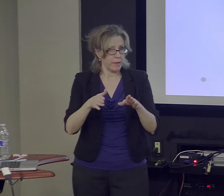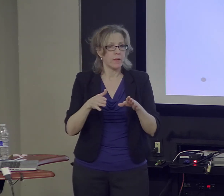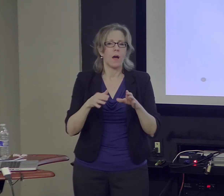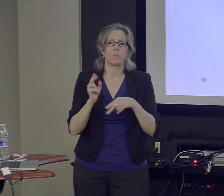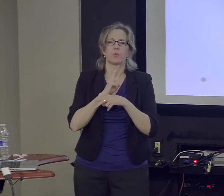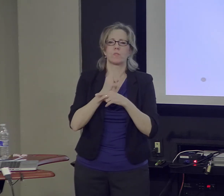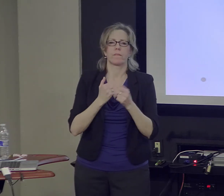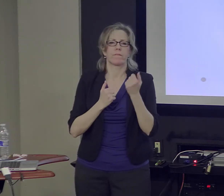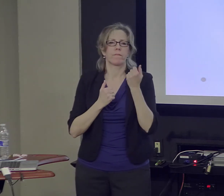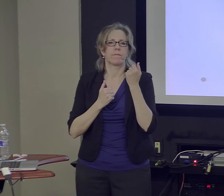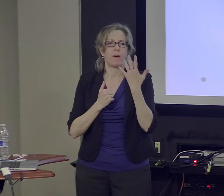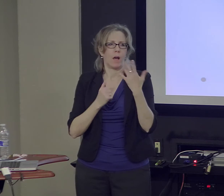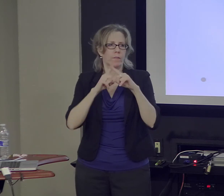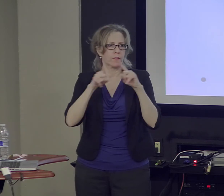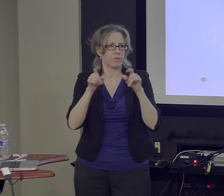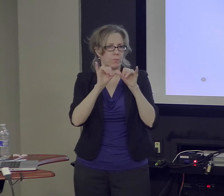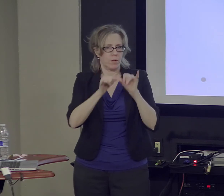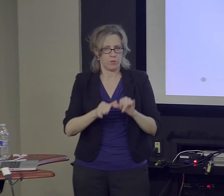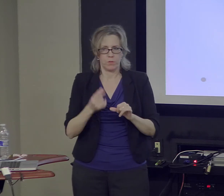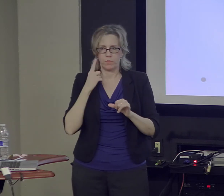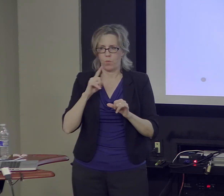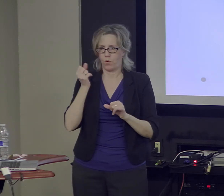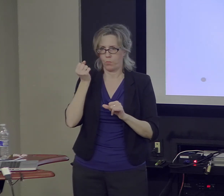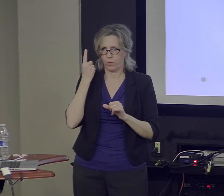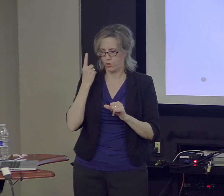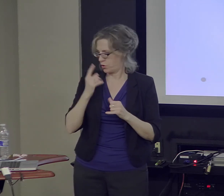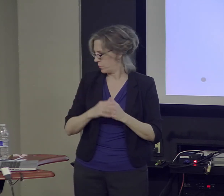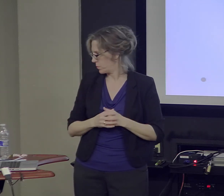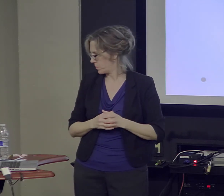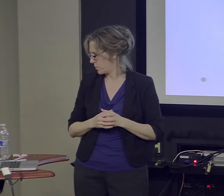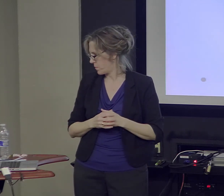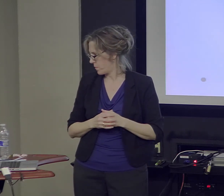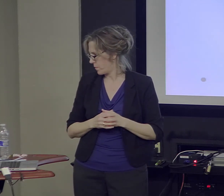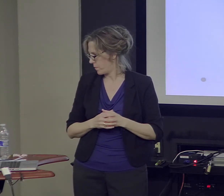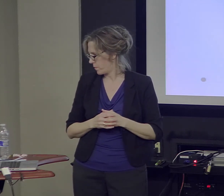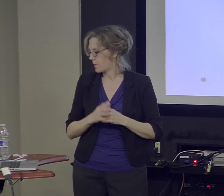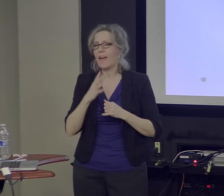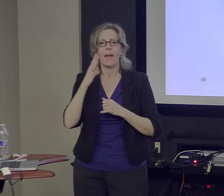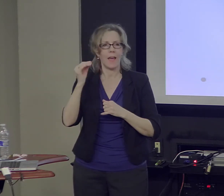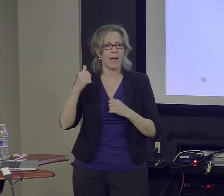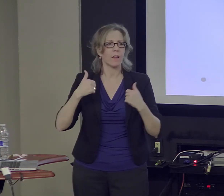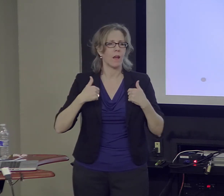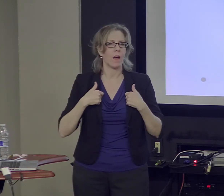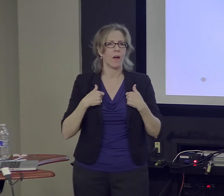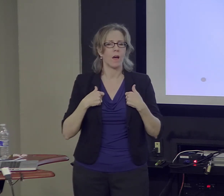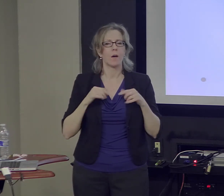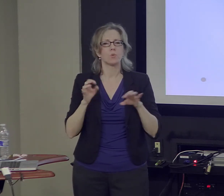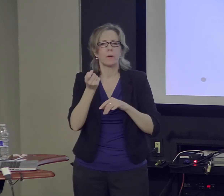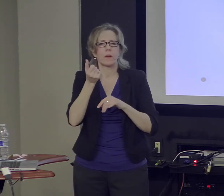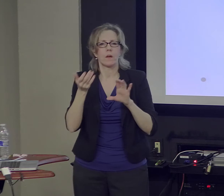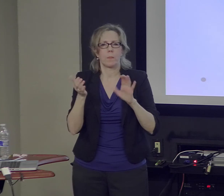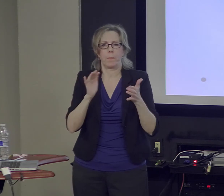later on. I will be using 5 different measurements for comprehension. Those are my methods.